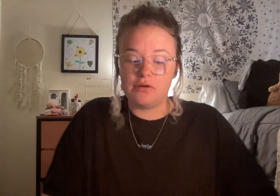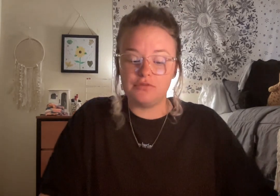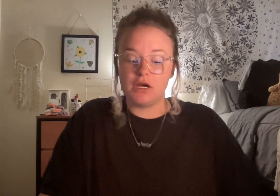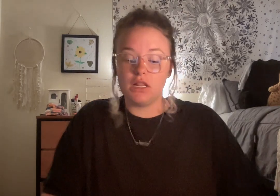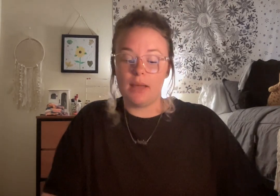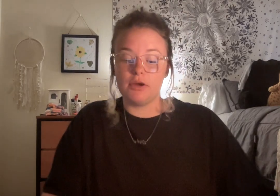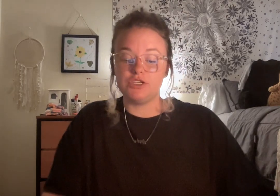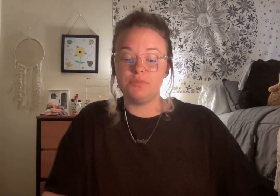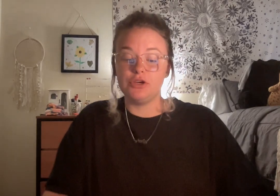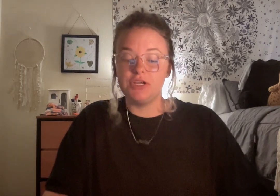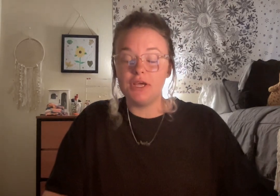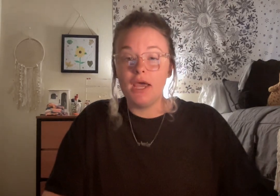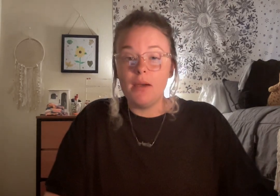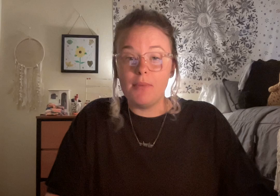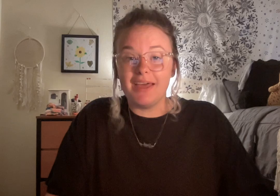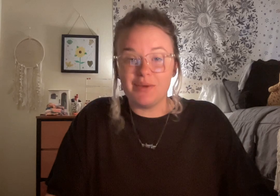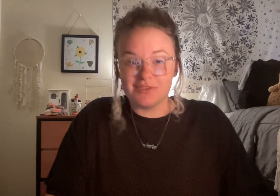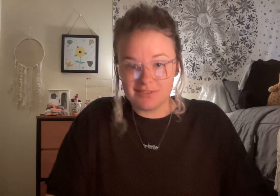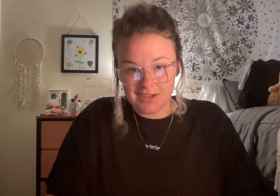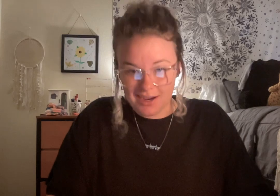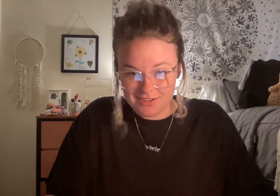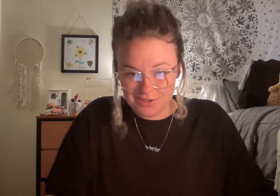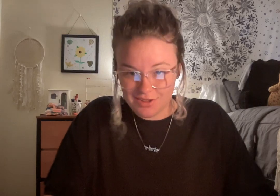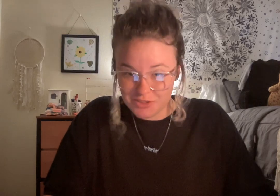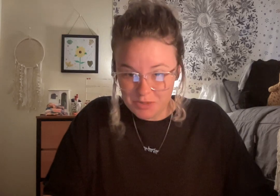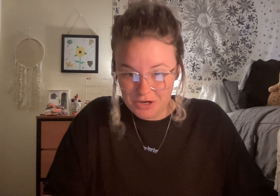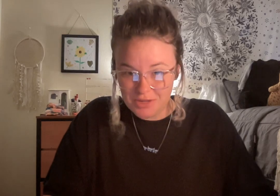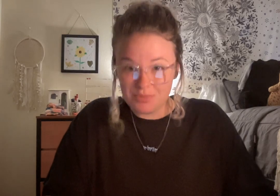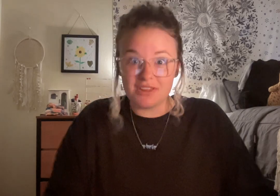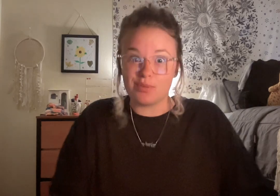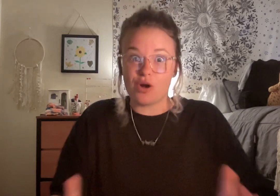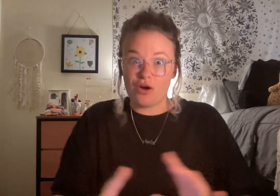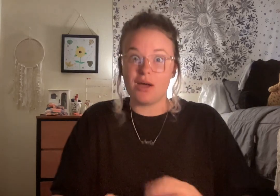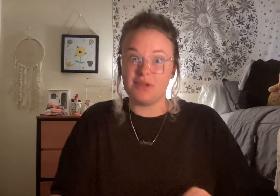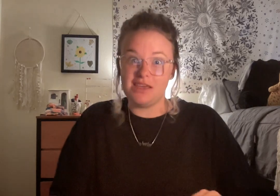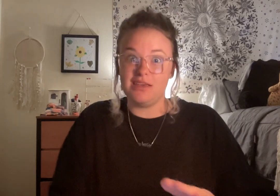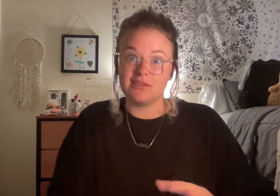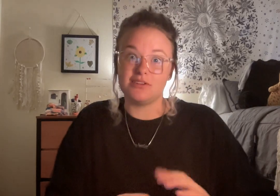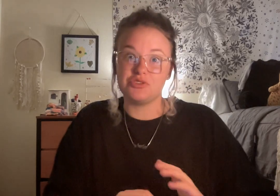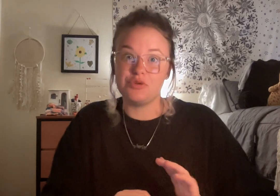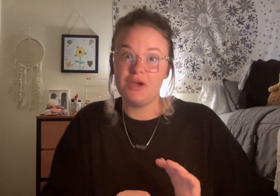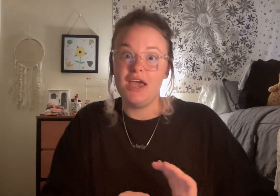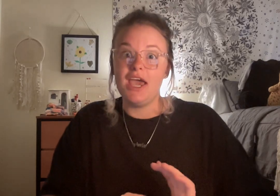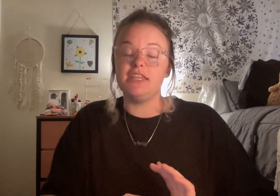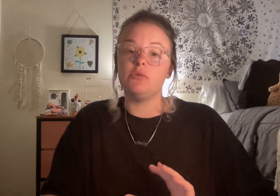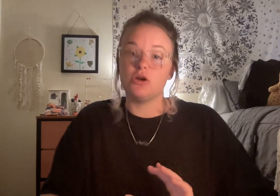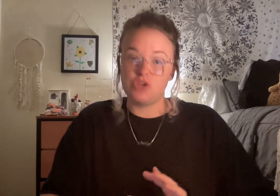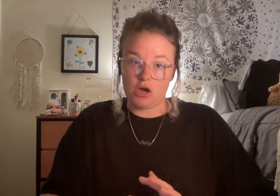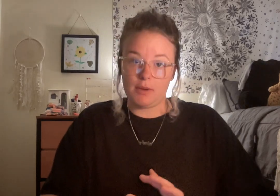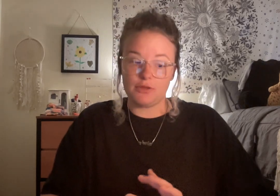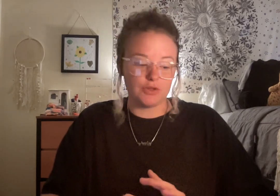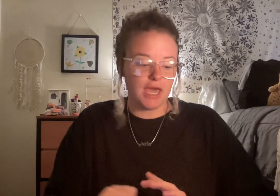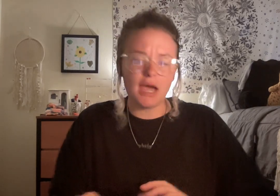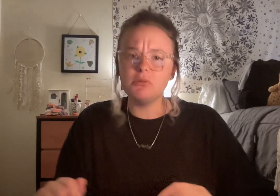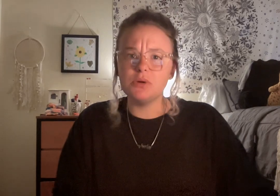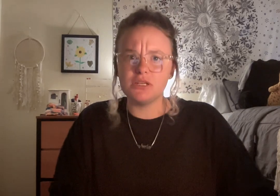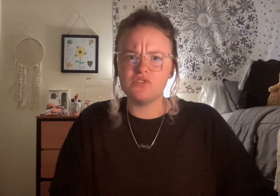a collaboration period, and it was kind of their lunch period, and they would all come and eat in the lunchroom, and they would all talk about it. And they're like, hey, I'm doing this